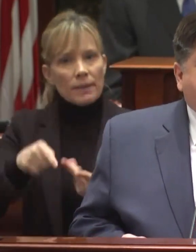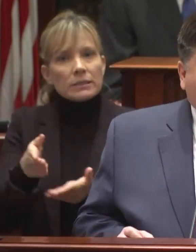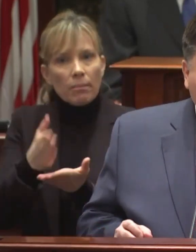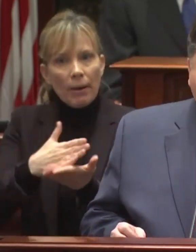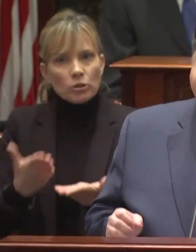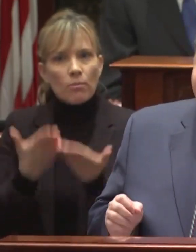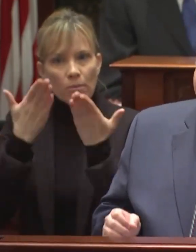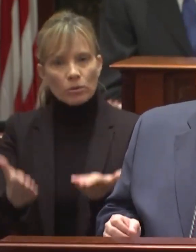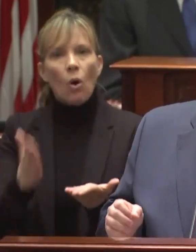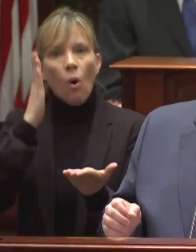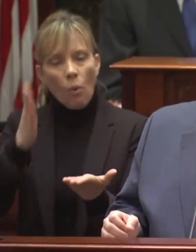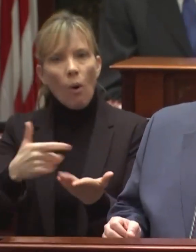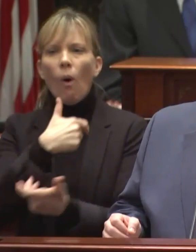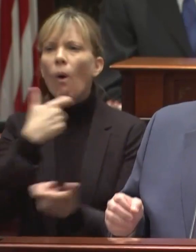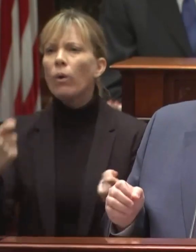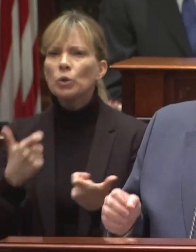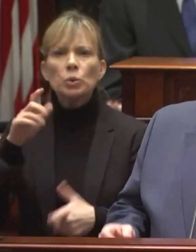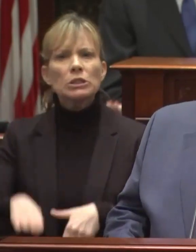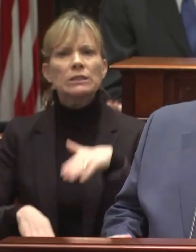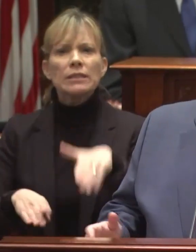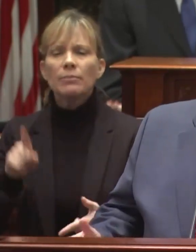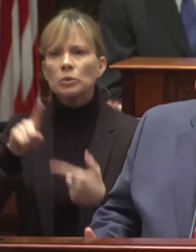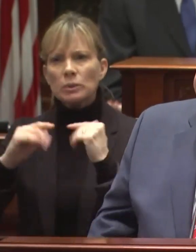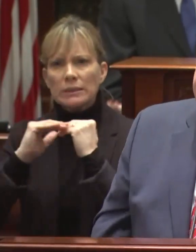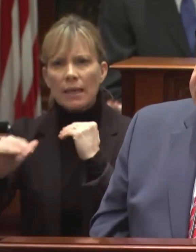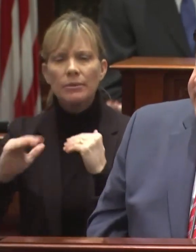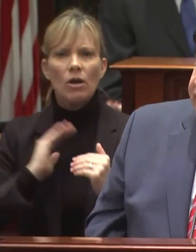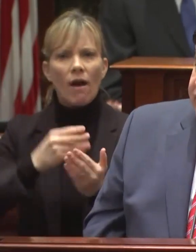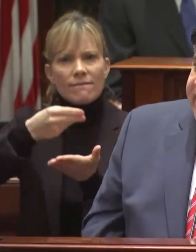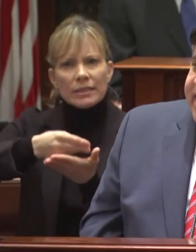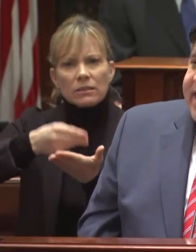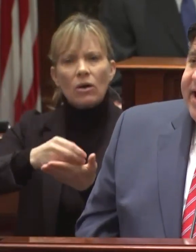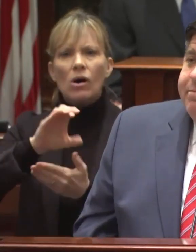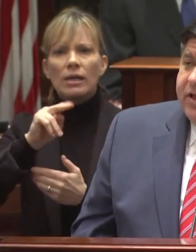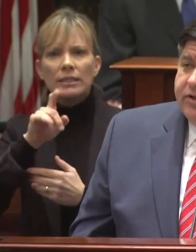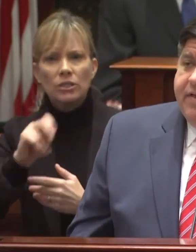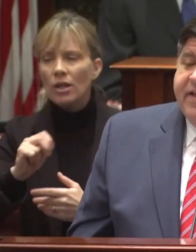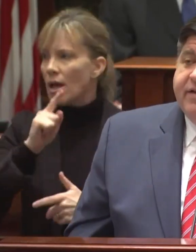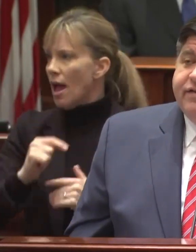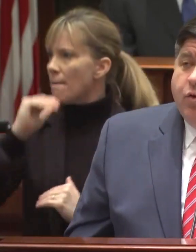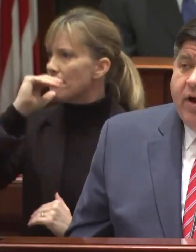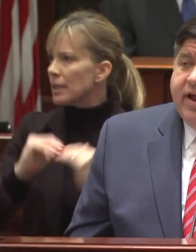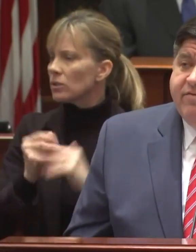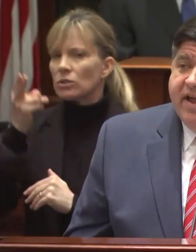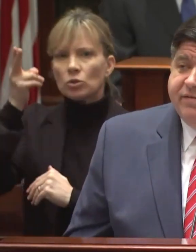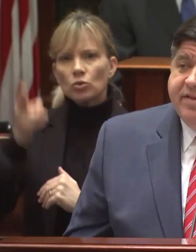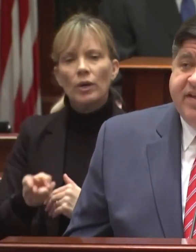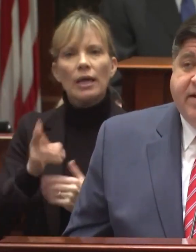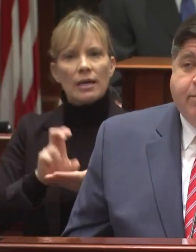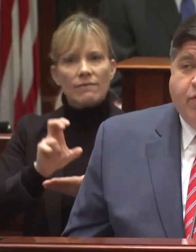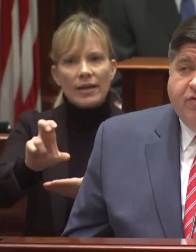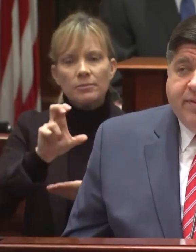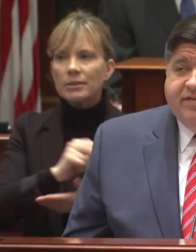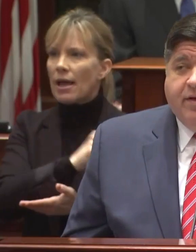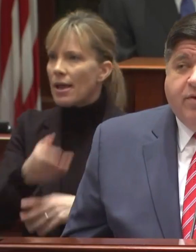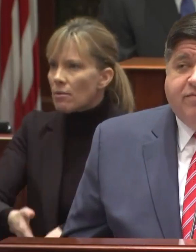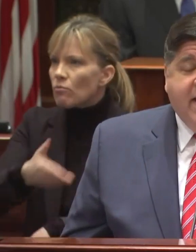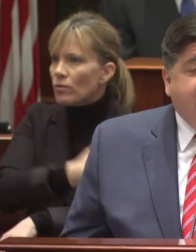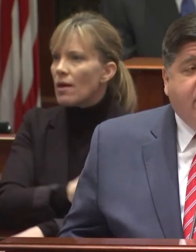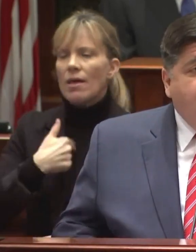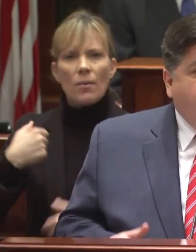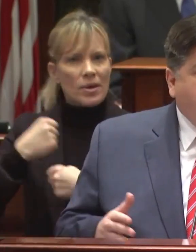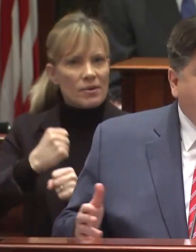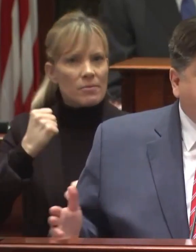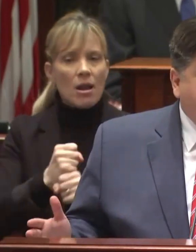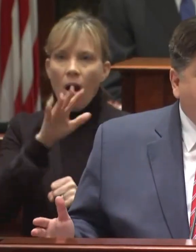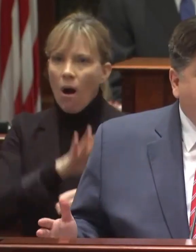budget proposal takes major steps to stabilize our fiscal condition and build on the historic investments and improvements that we've